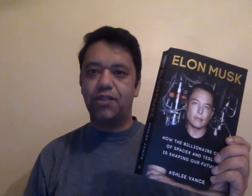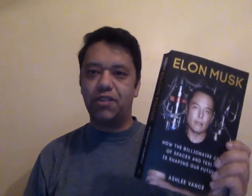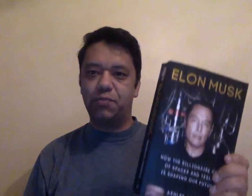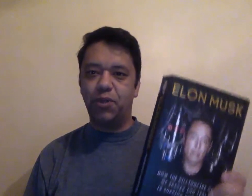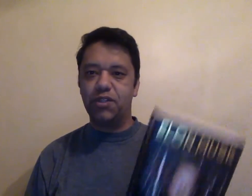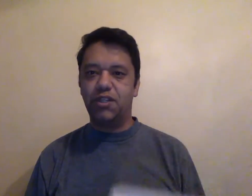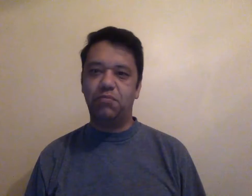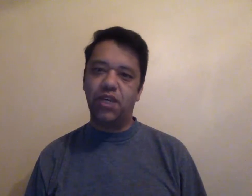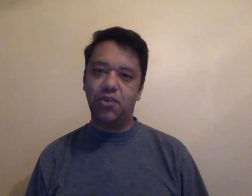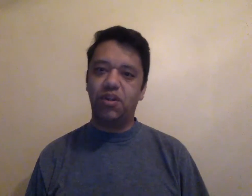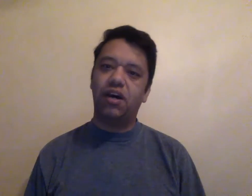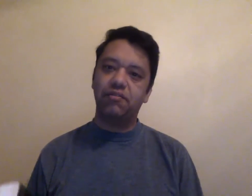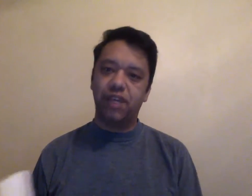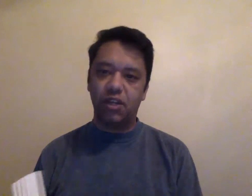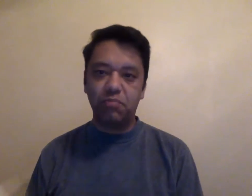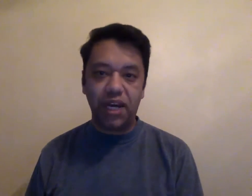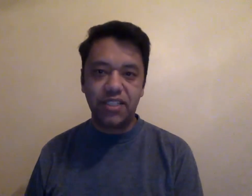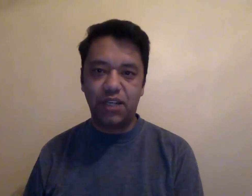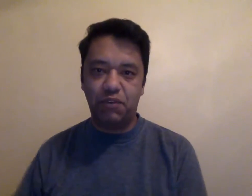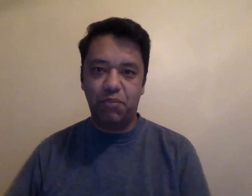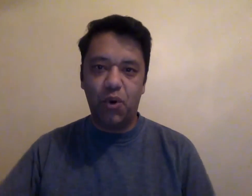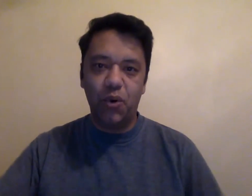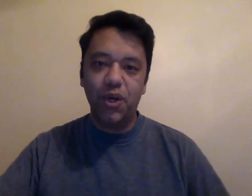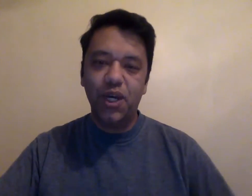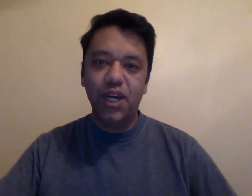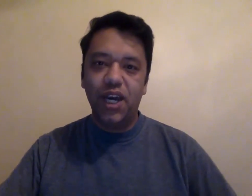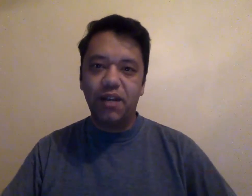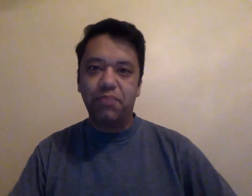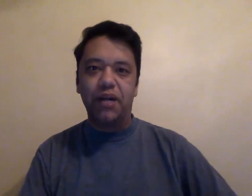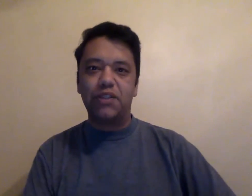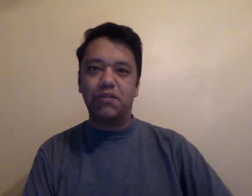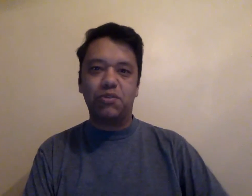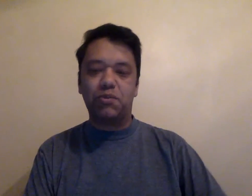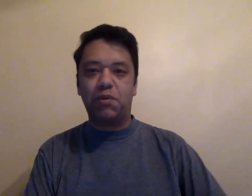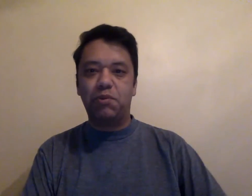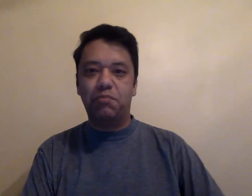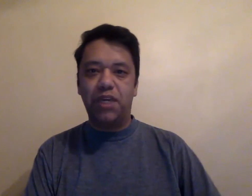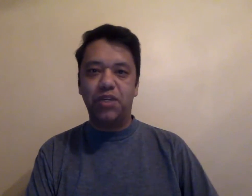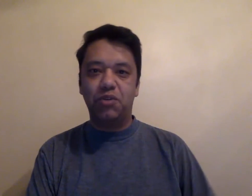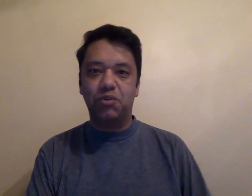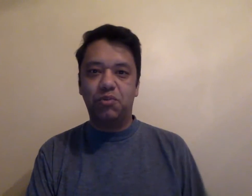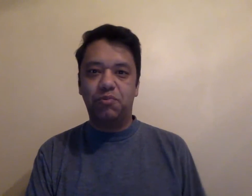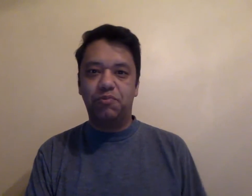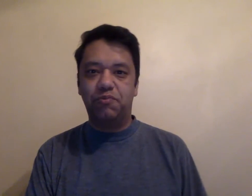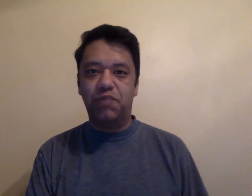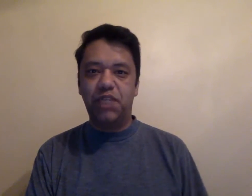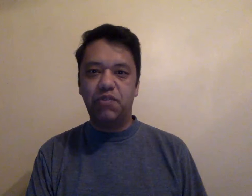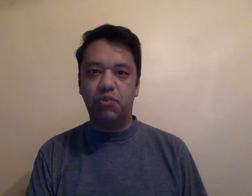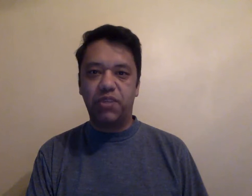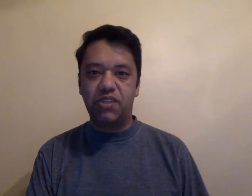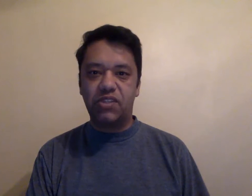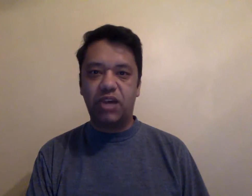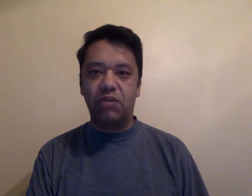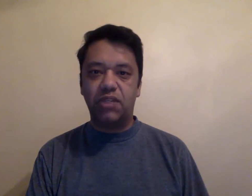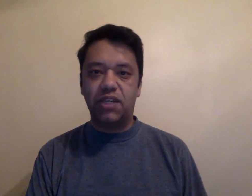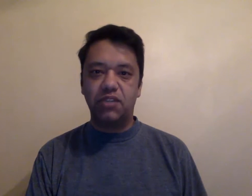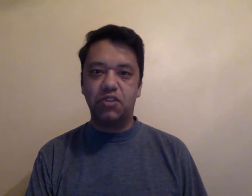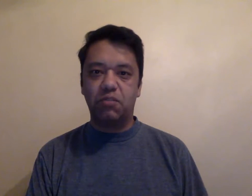of this book is going to make you love Elon Musk even more, and parts of it will probably make you leave you with a sour taste in your